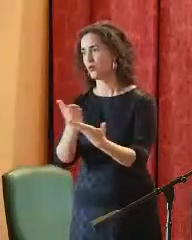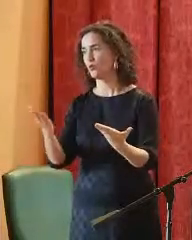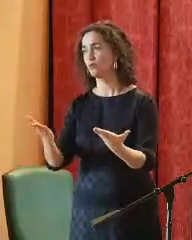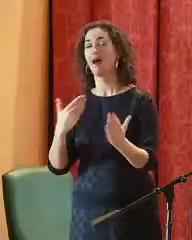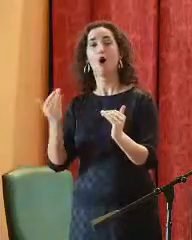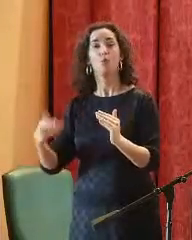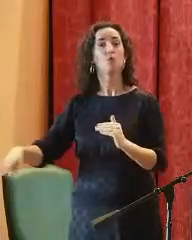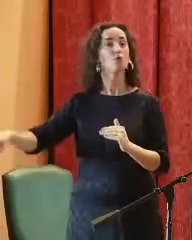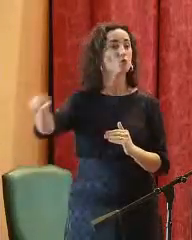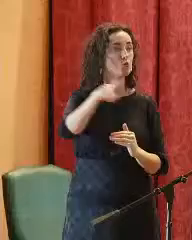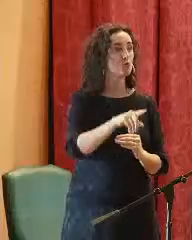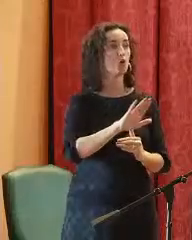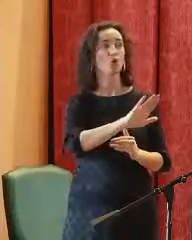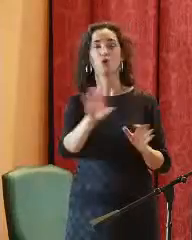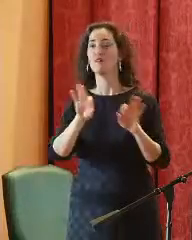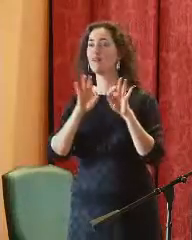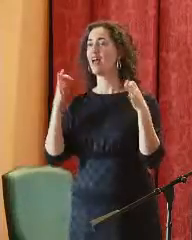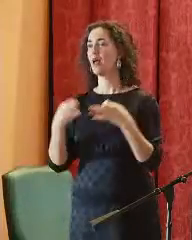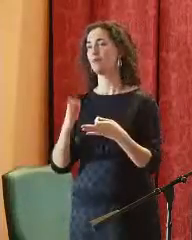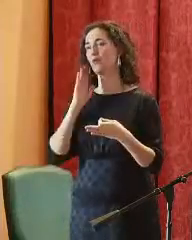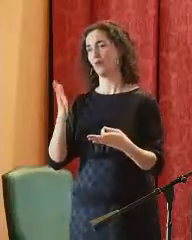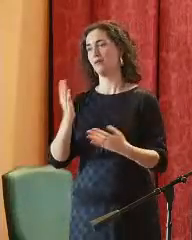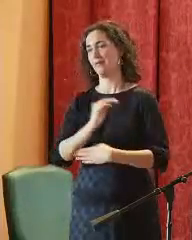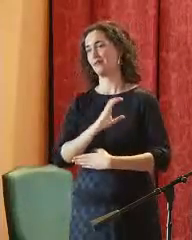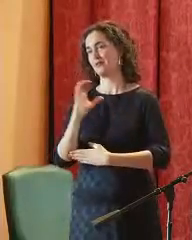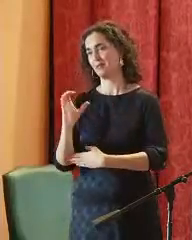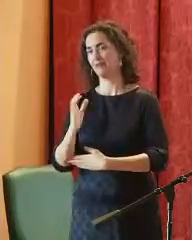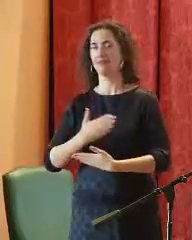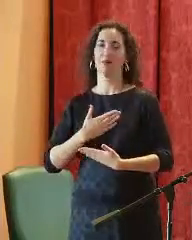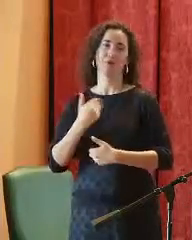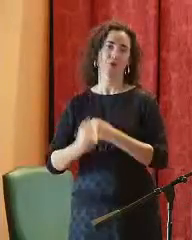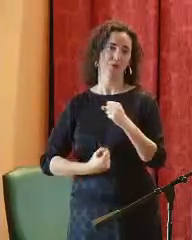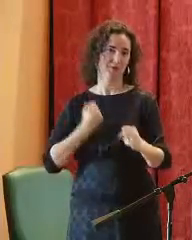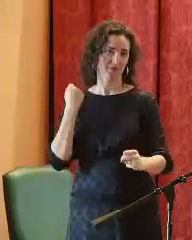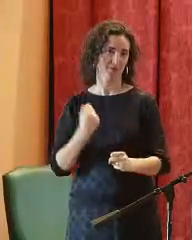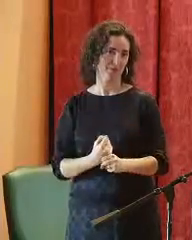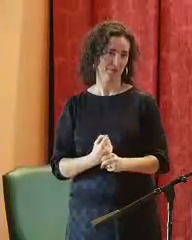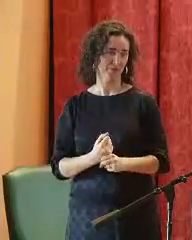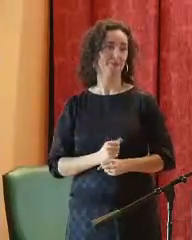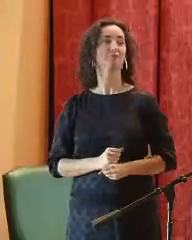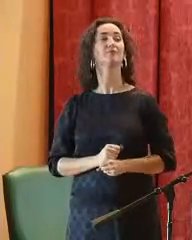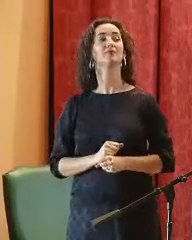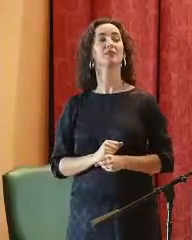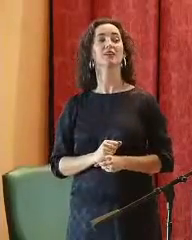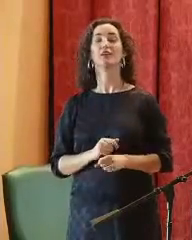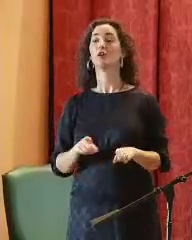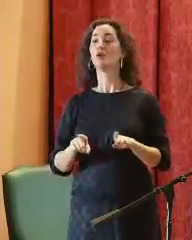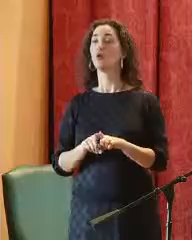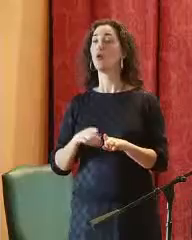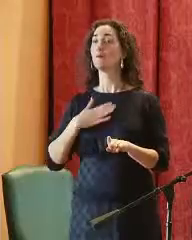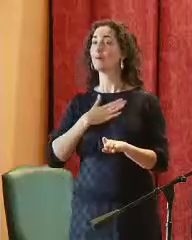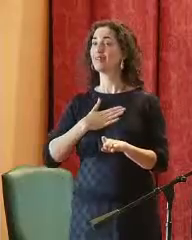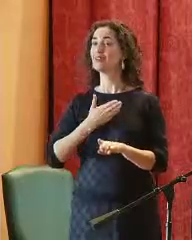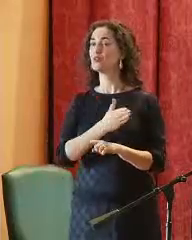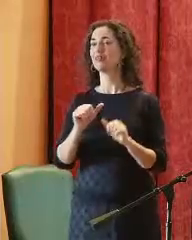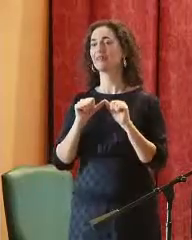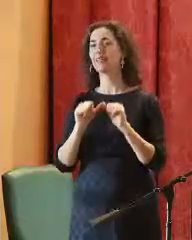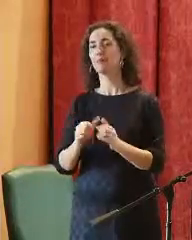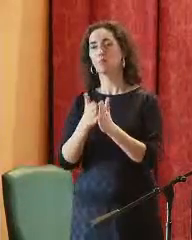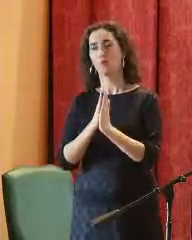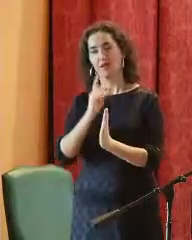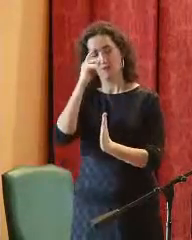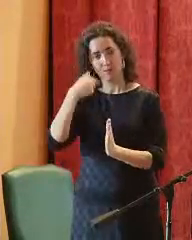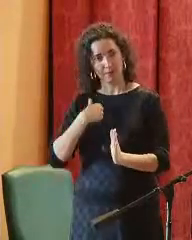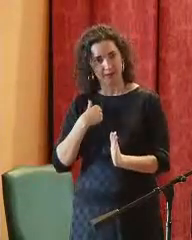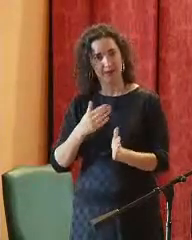families will have a very Merry Christmas and a Happy New Year. And I ask you to continue to pray for me and